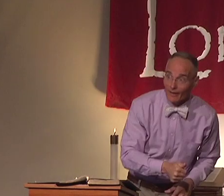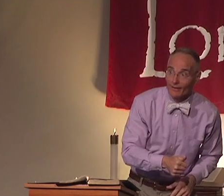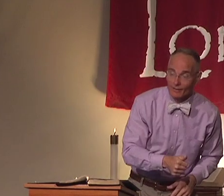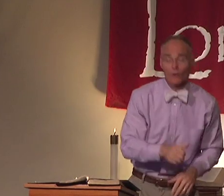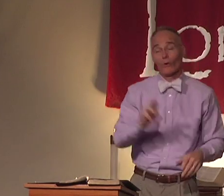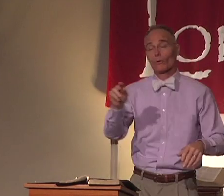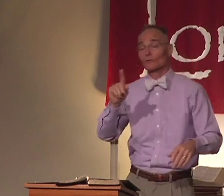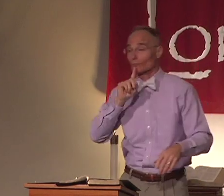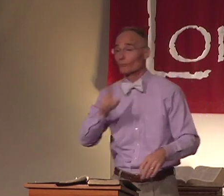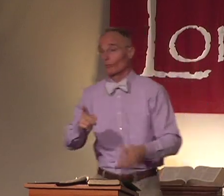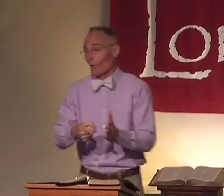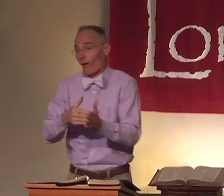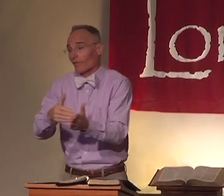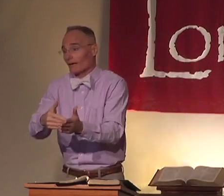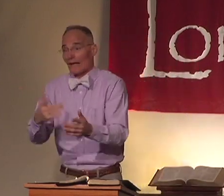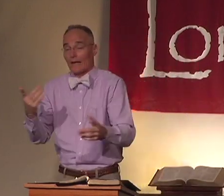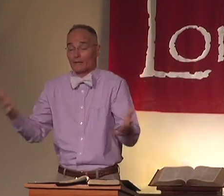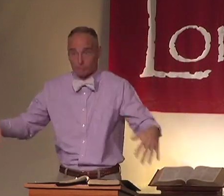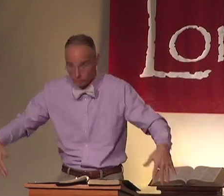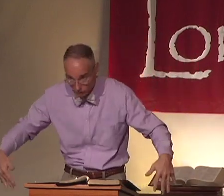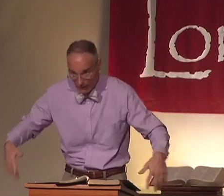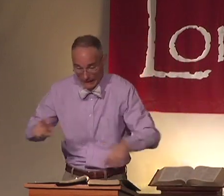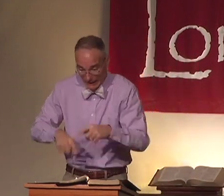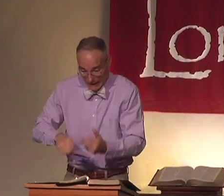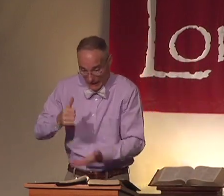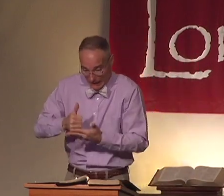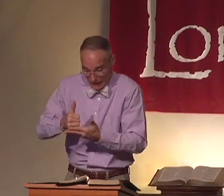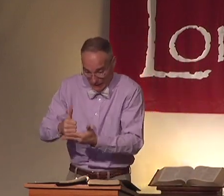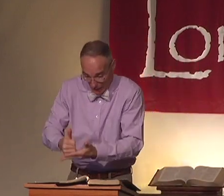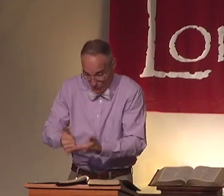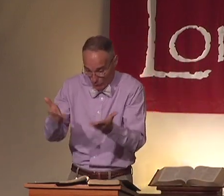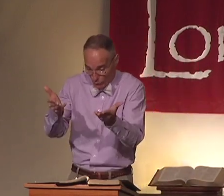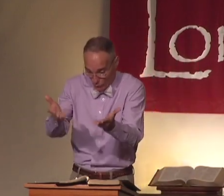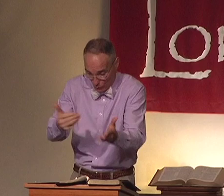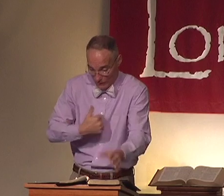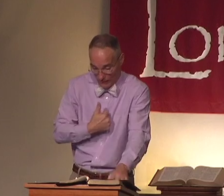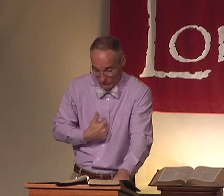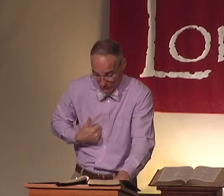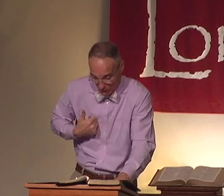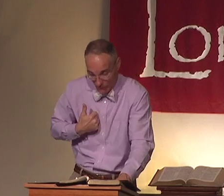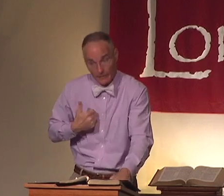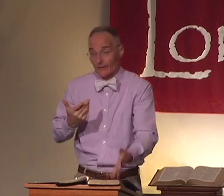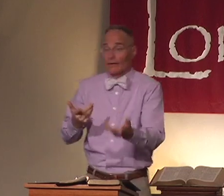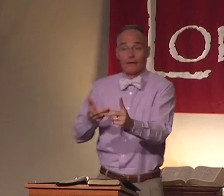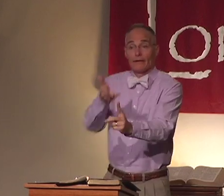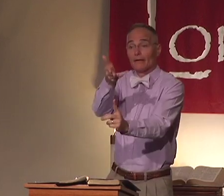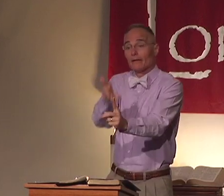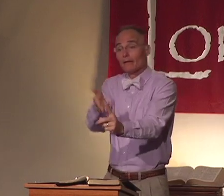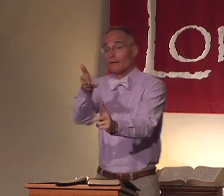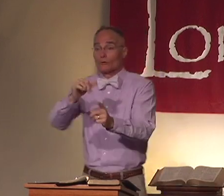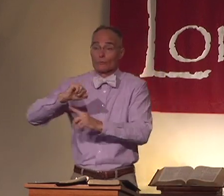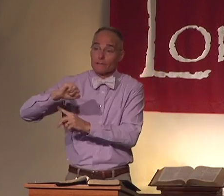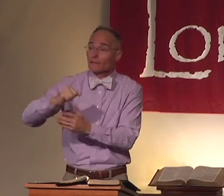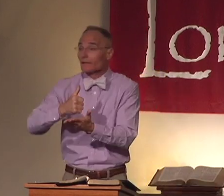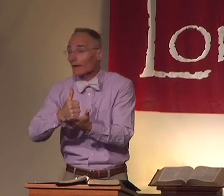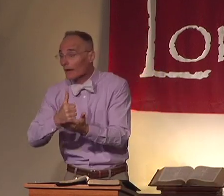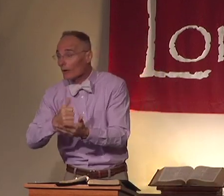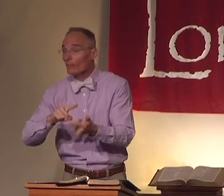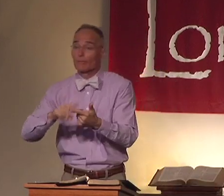Believe it or not, it's true. Quite often, I'm like stuck. I can't help that person. I tell them, I'm sorry, because that person